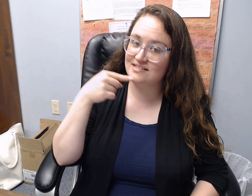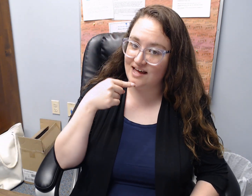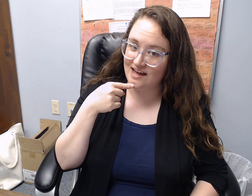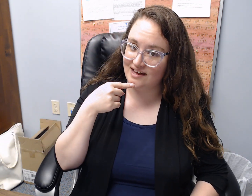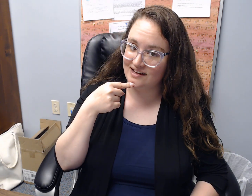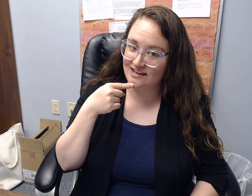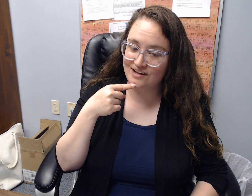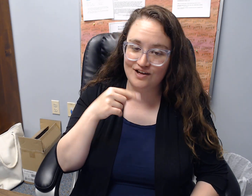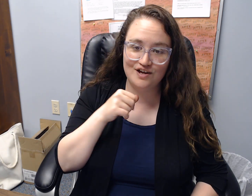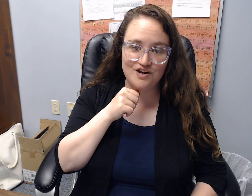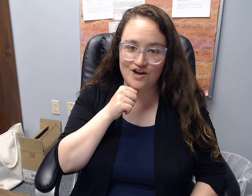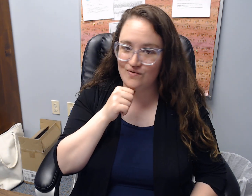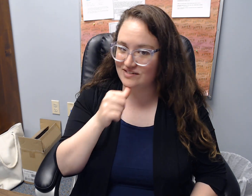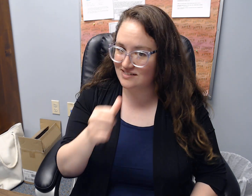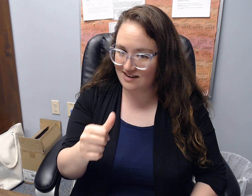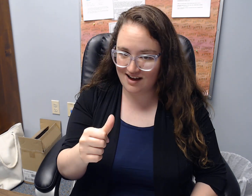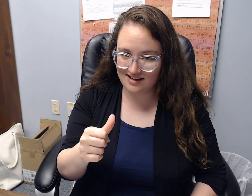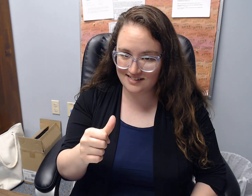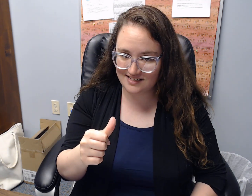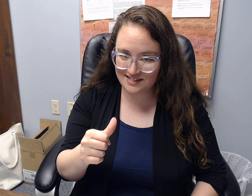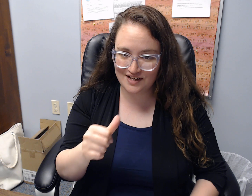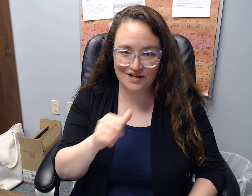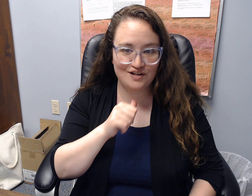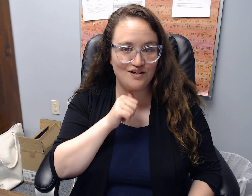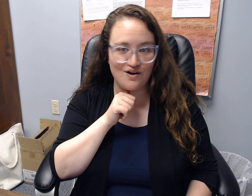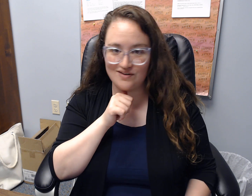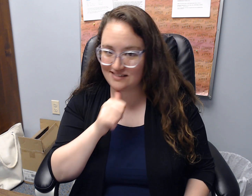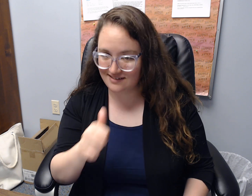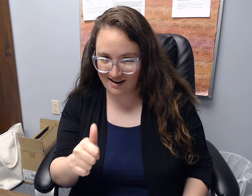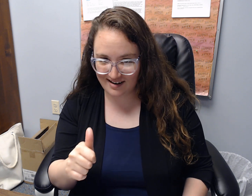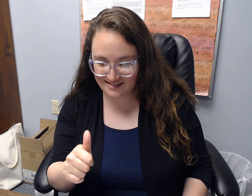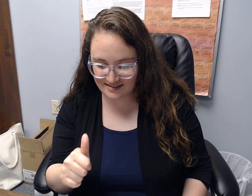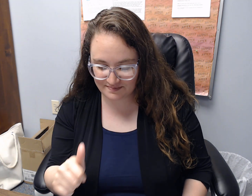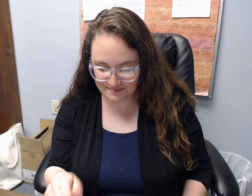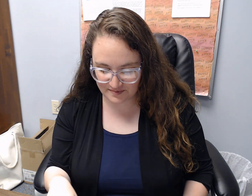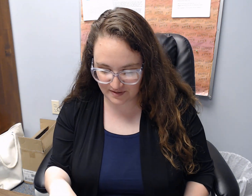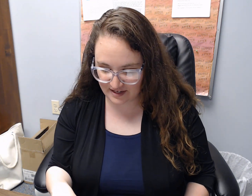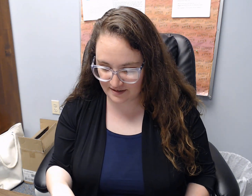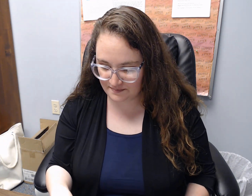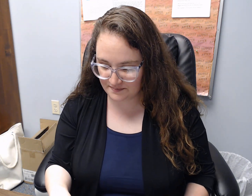say, no, it's not. No, it's not. Okay?